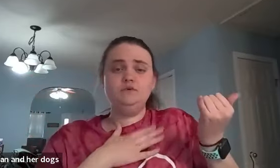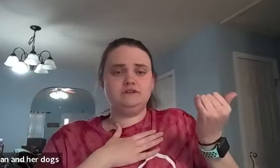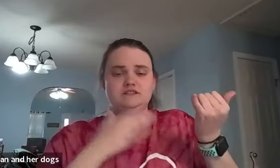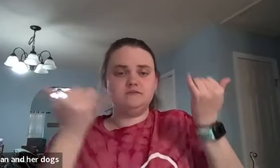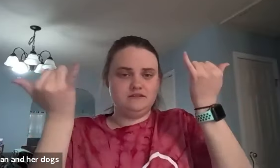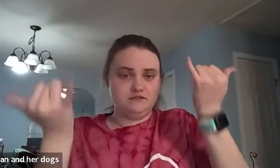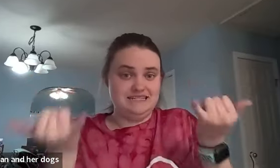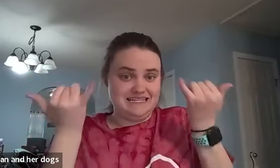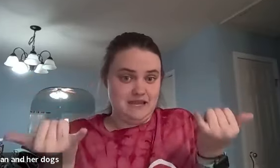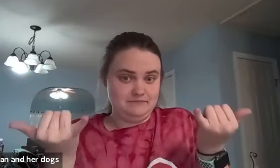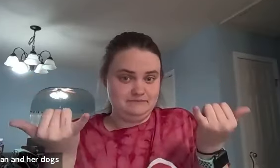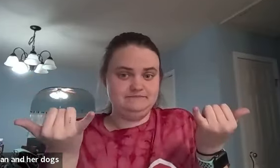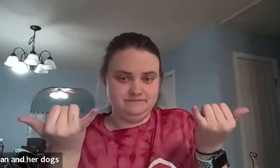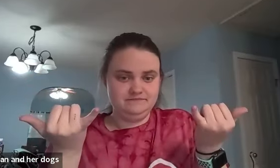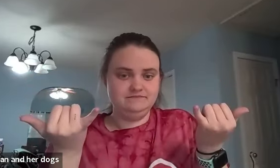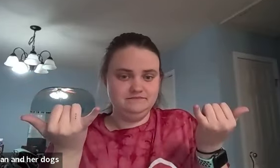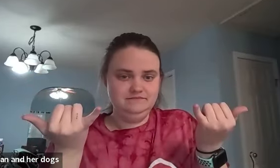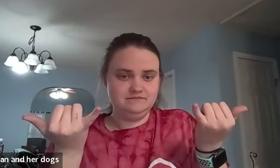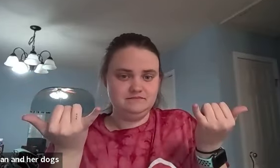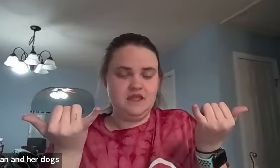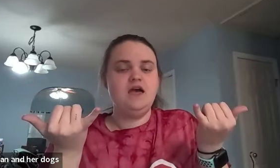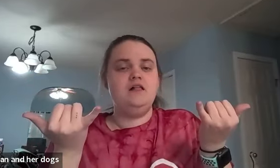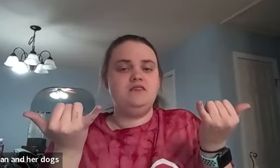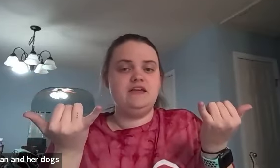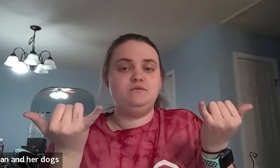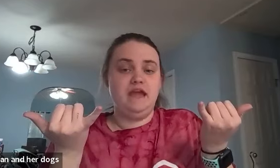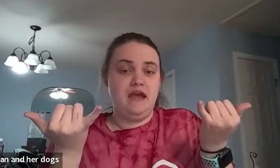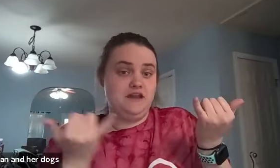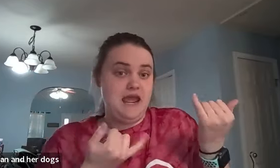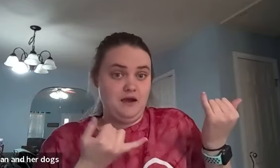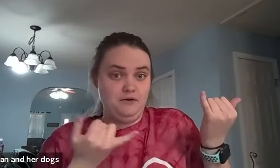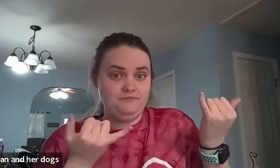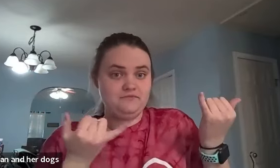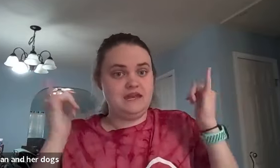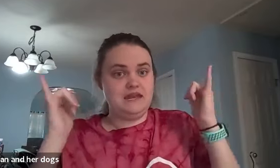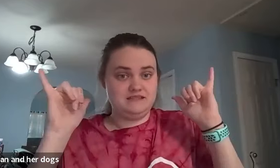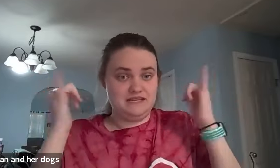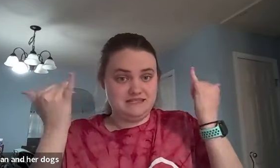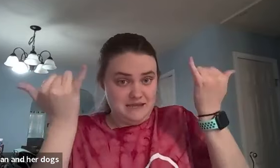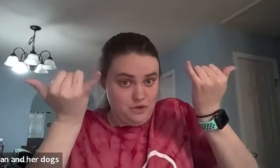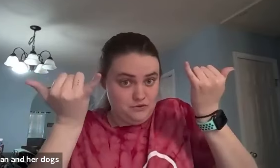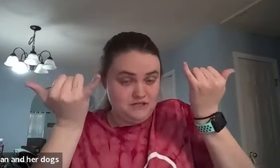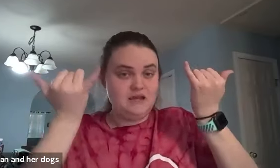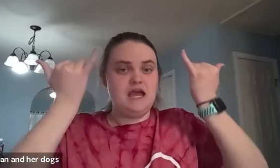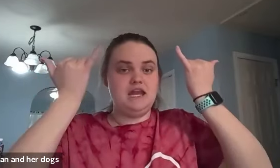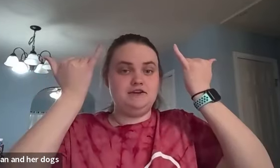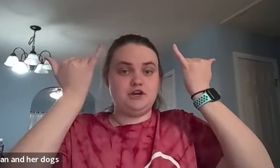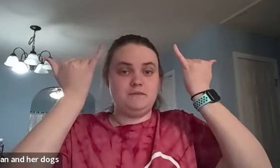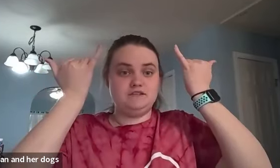Oh, excuse me. So today. Mm-hmm. Then we have now. Now it's that same motion. And now you're going to bounce it